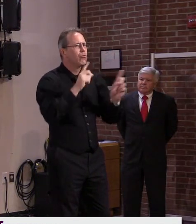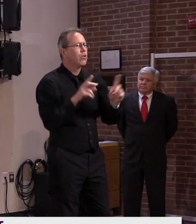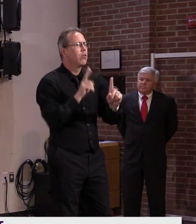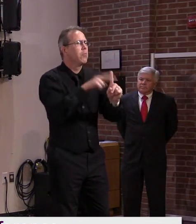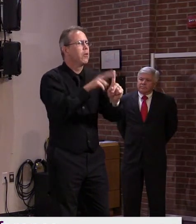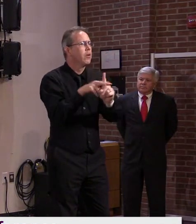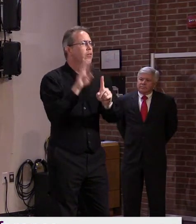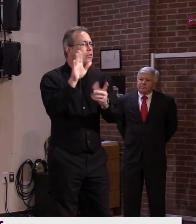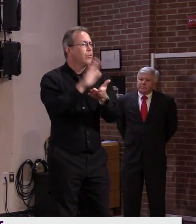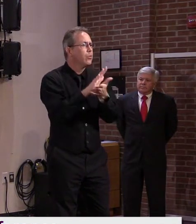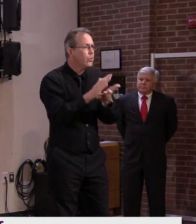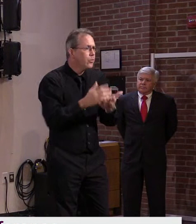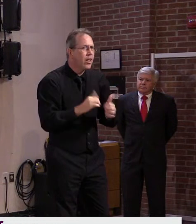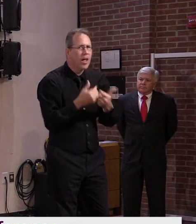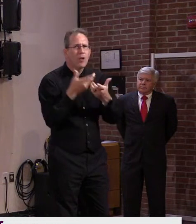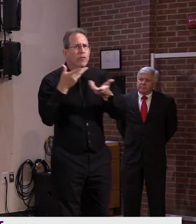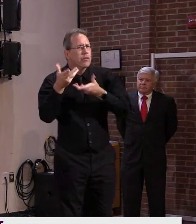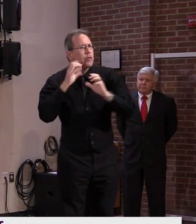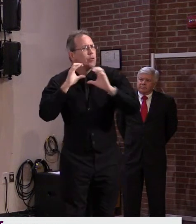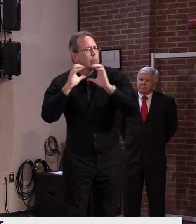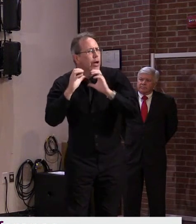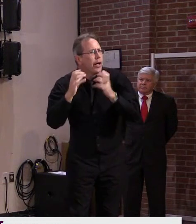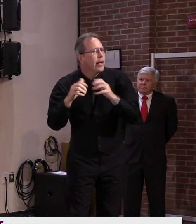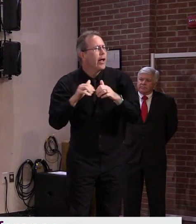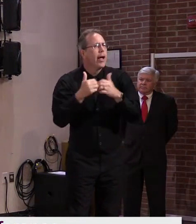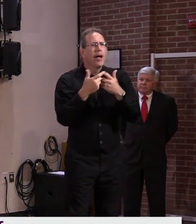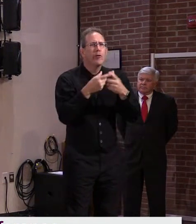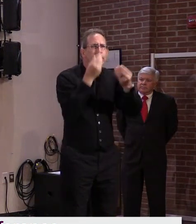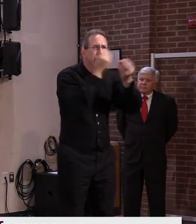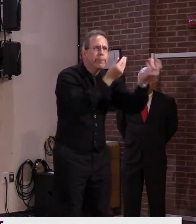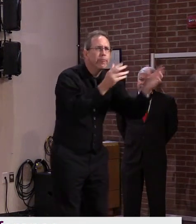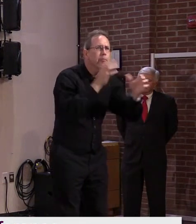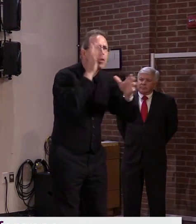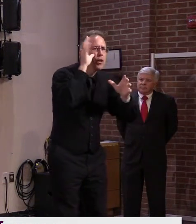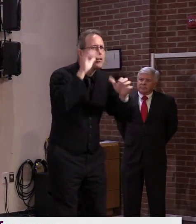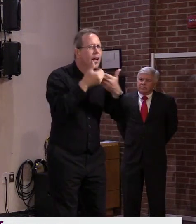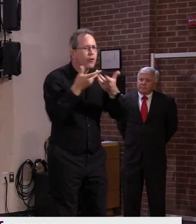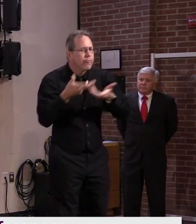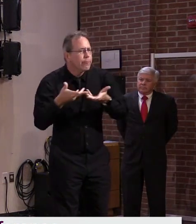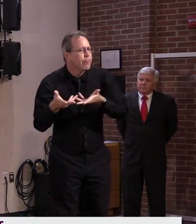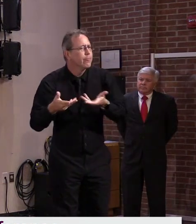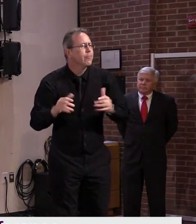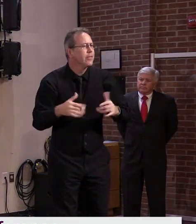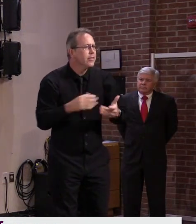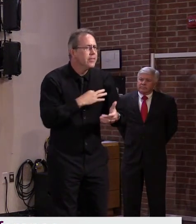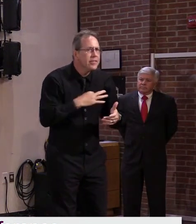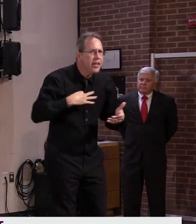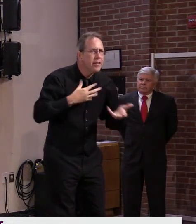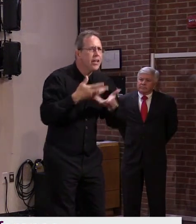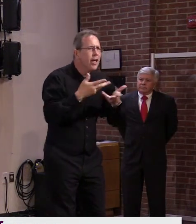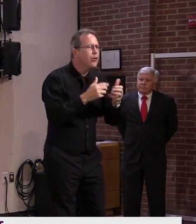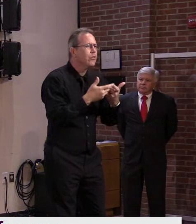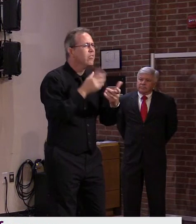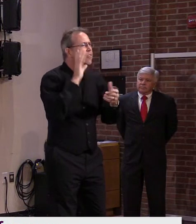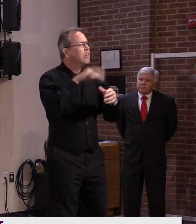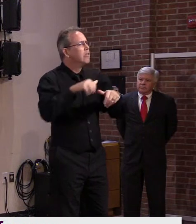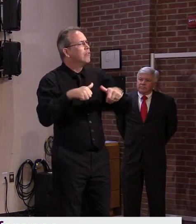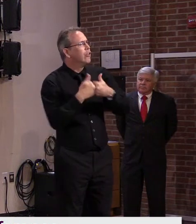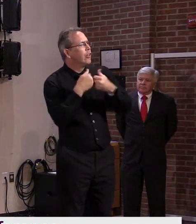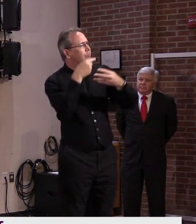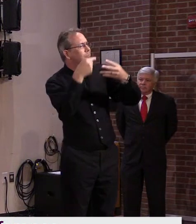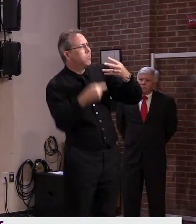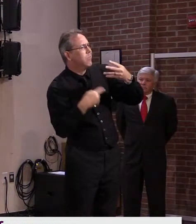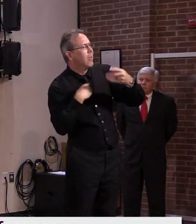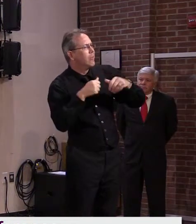issues. The good news with logistical issues, they are challenges, but they are also problems that we can solve. We know how to do that, so we'll be